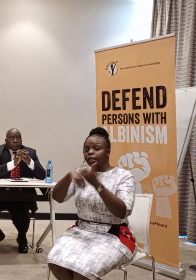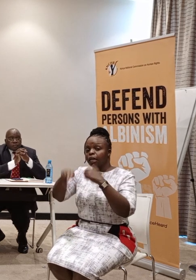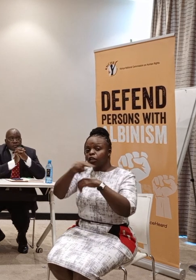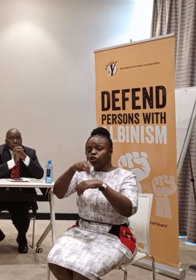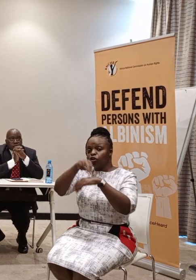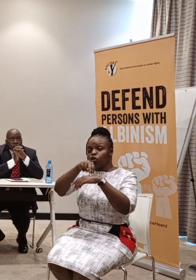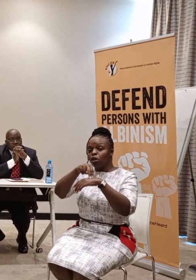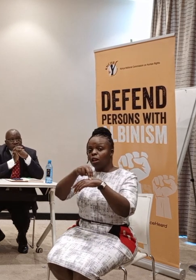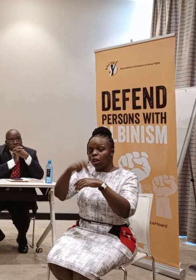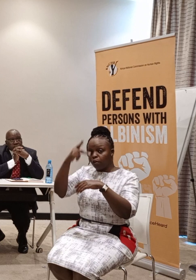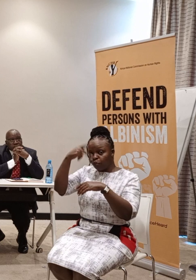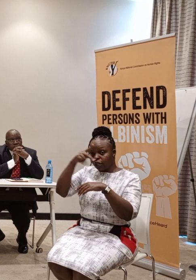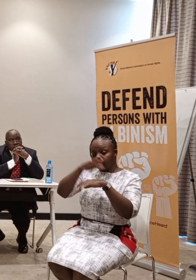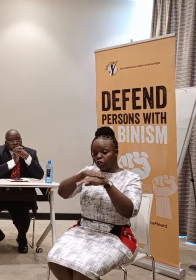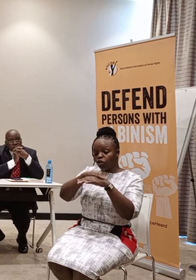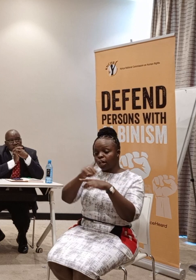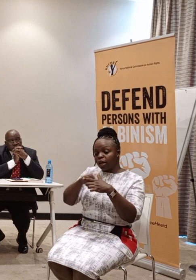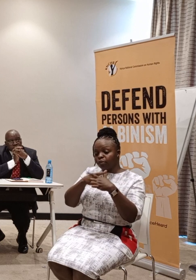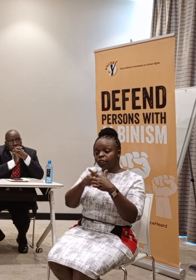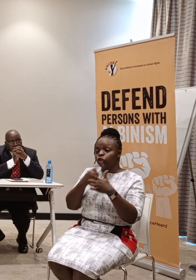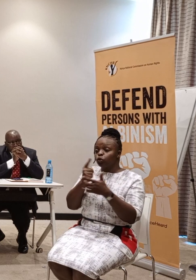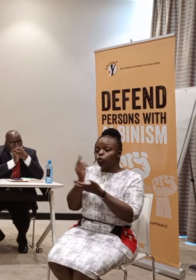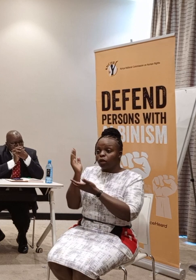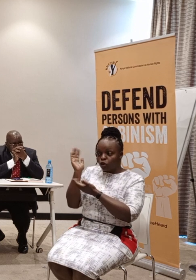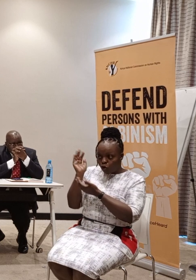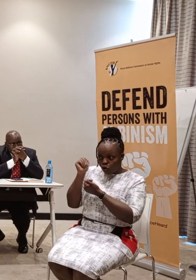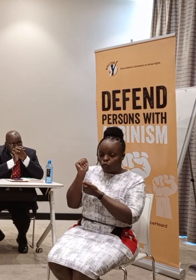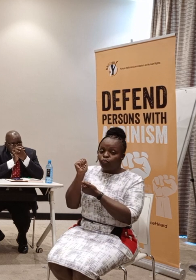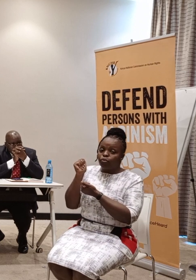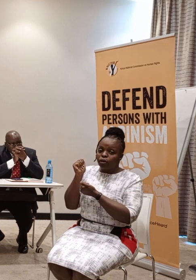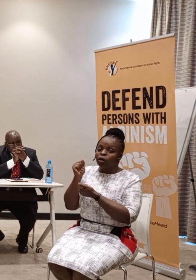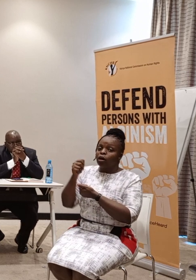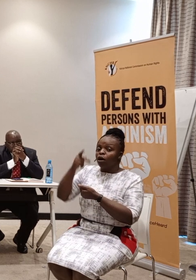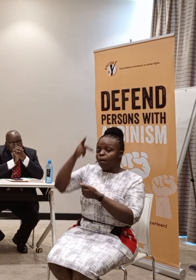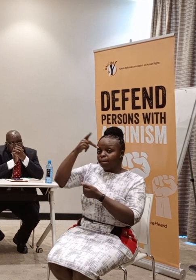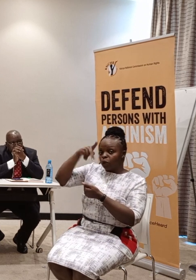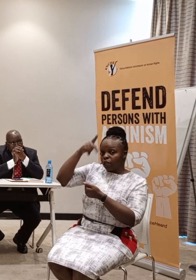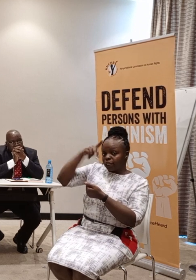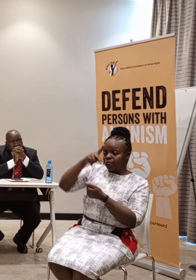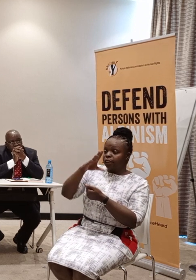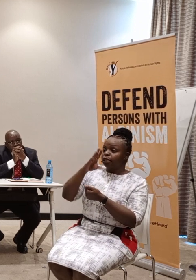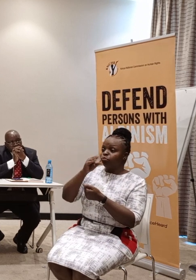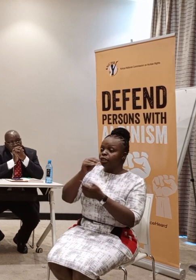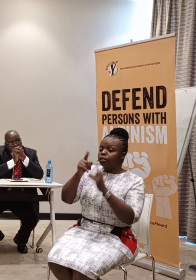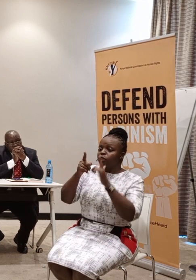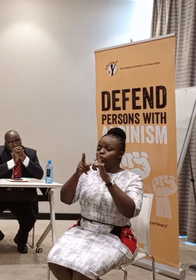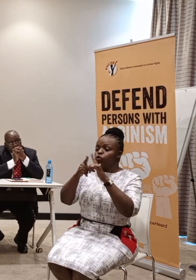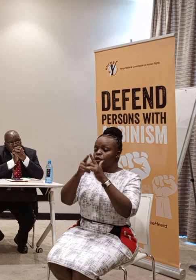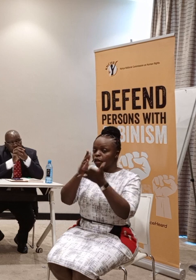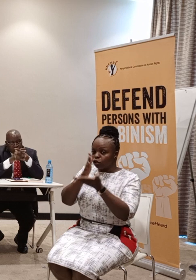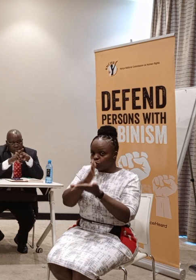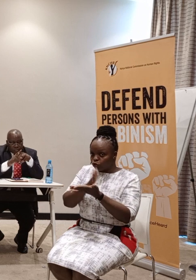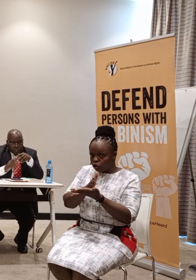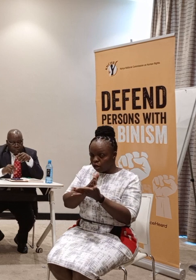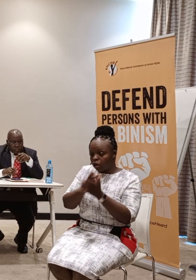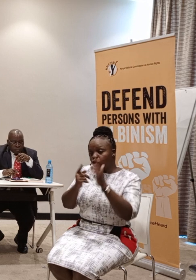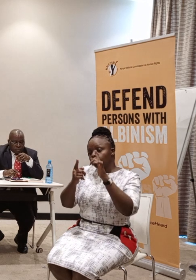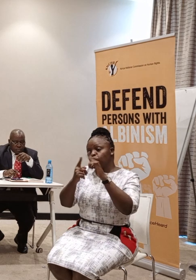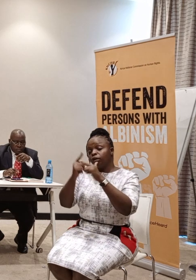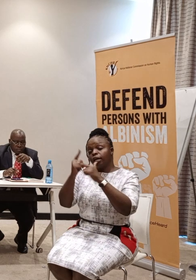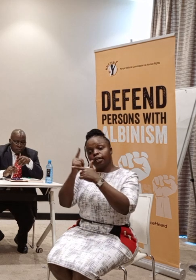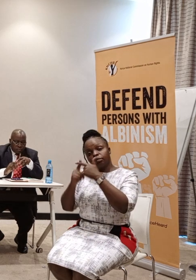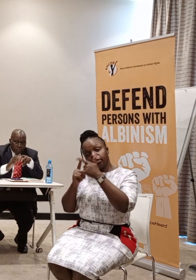albinism. So we hope then that the policy speaks to the truth and to the experiences